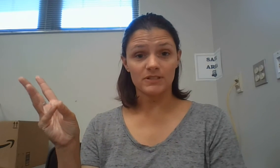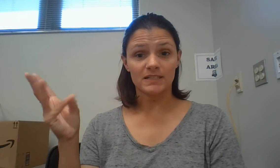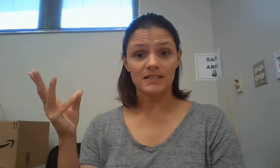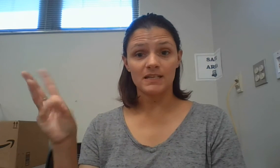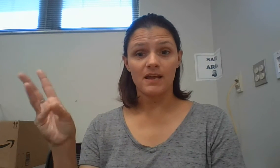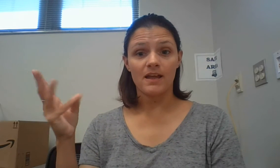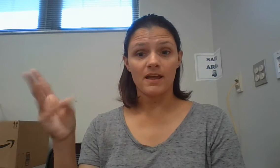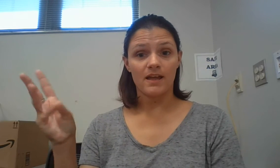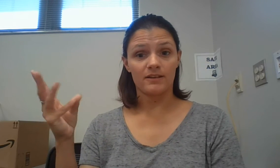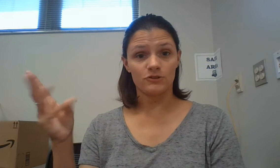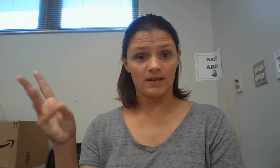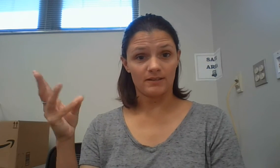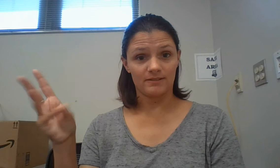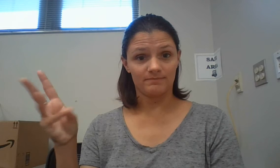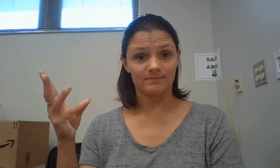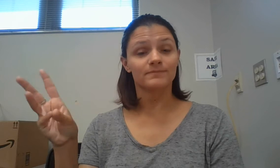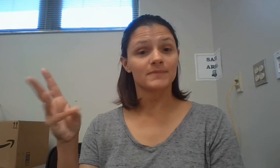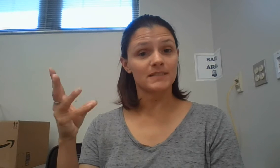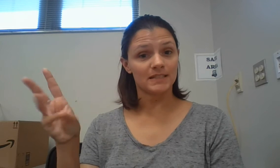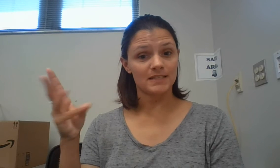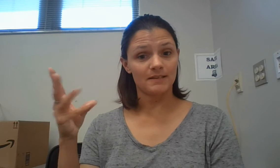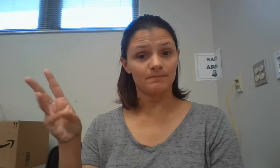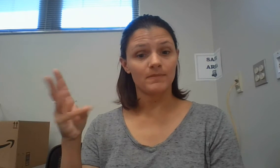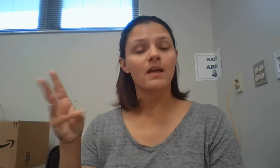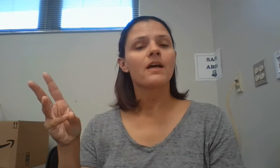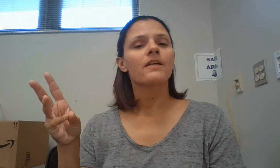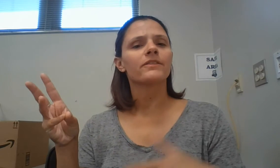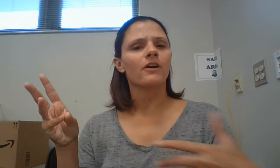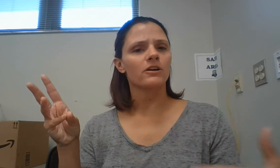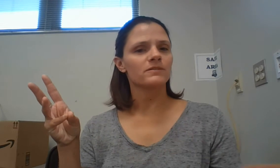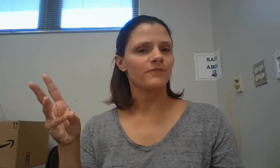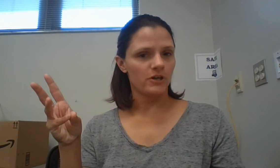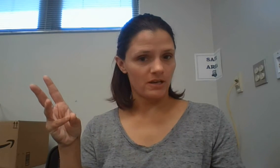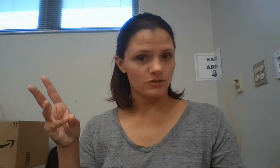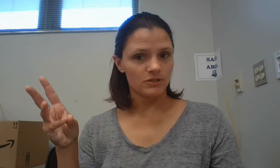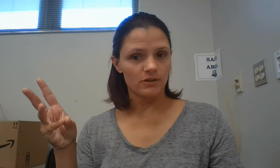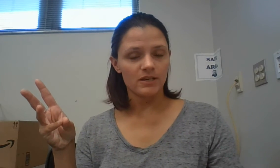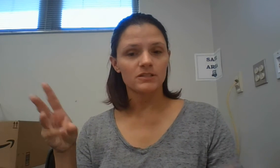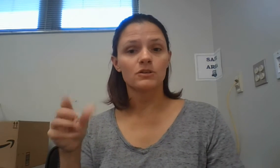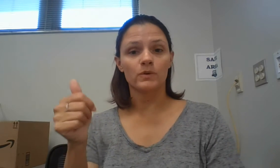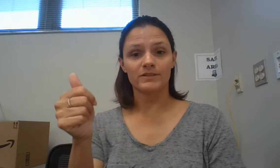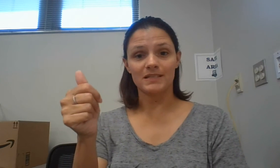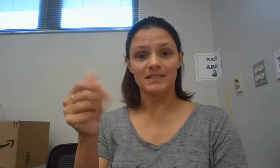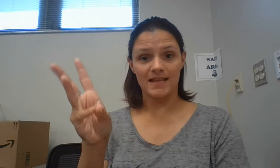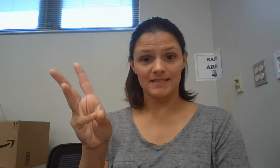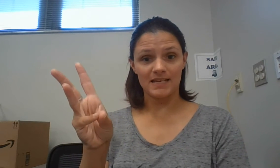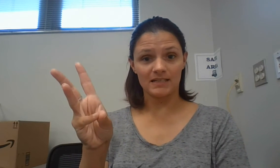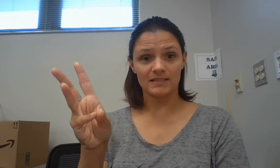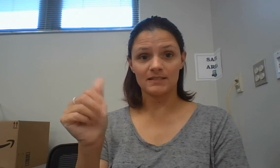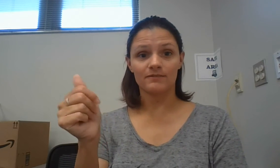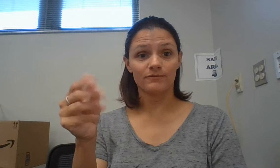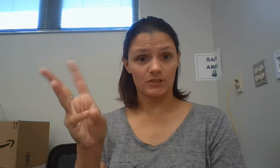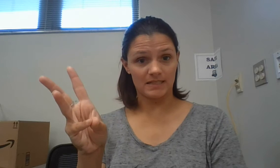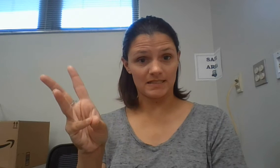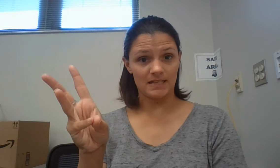16 and shake 16. There are some variations on this. You will see 10, 6 for 16.